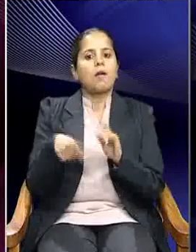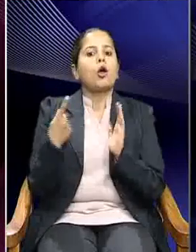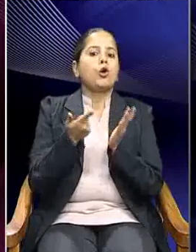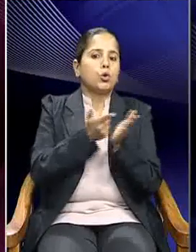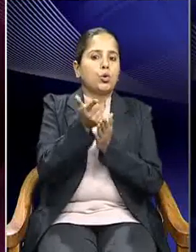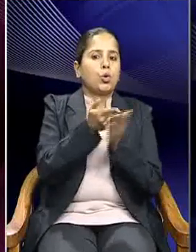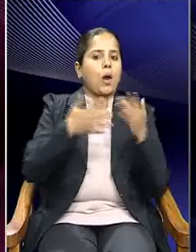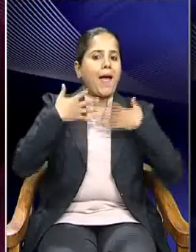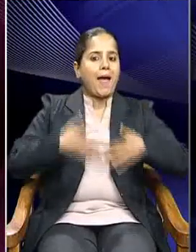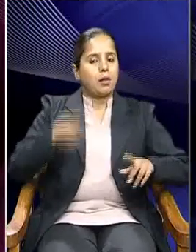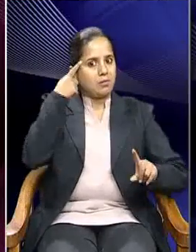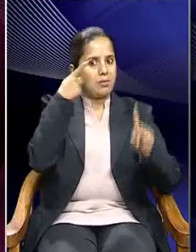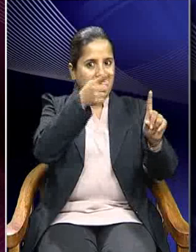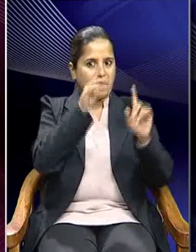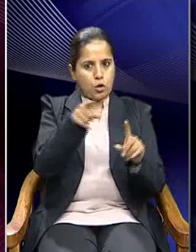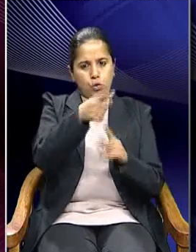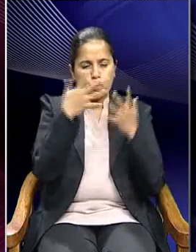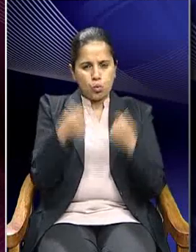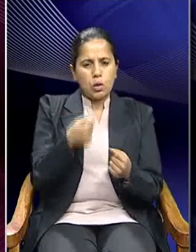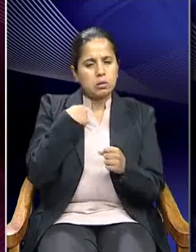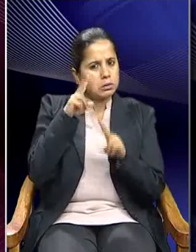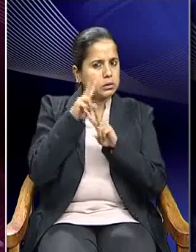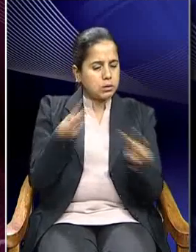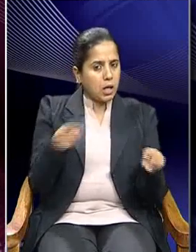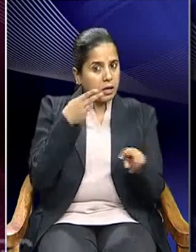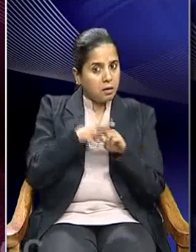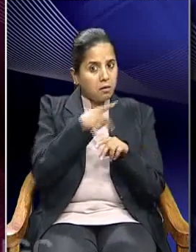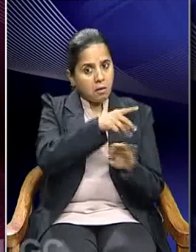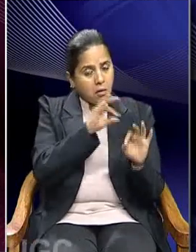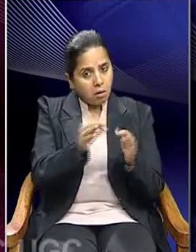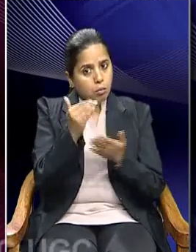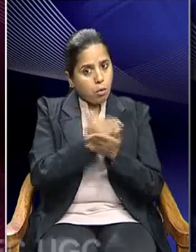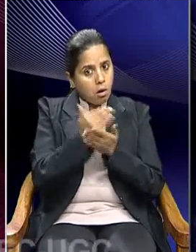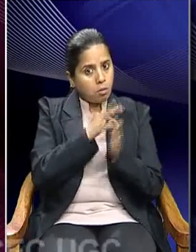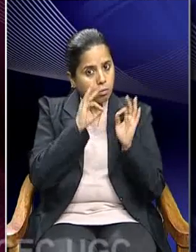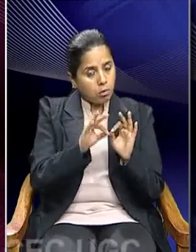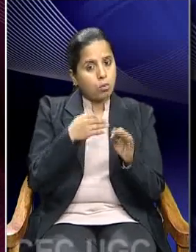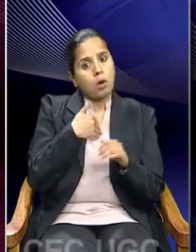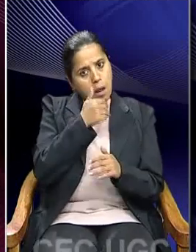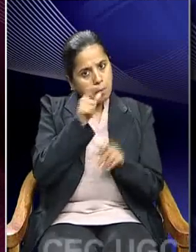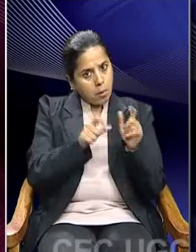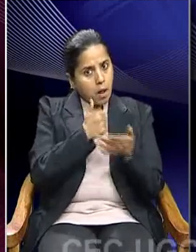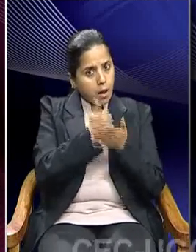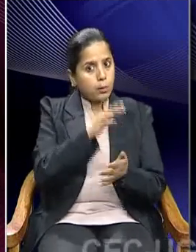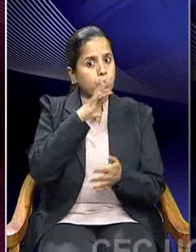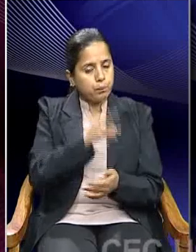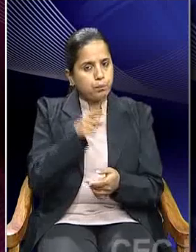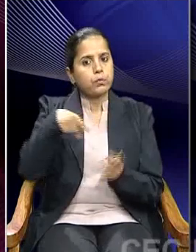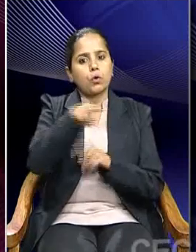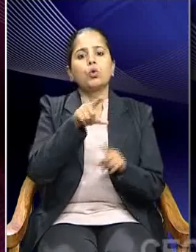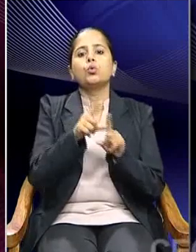health mission program and you want to do a research to find out whether it helped the people. So, you will do